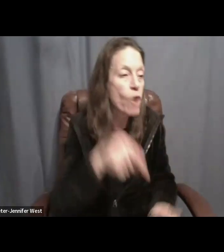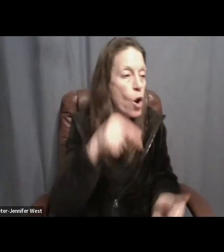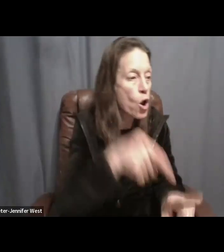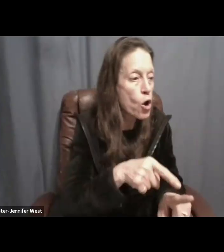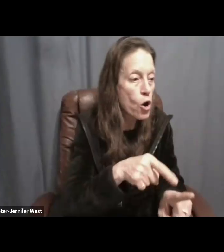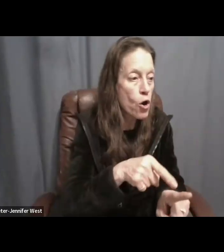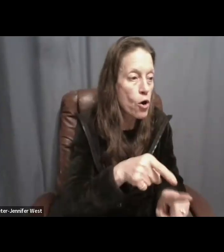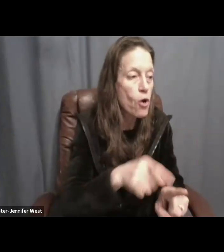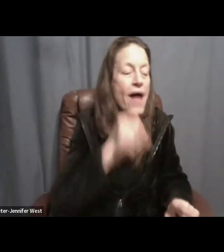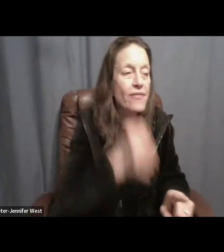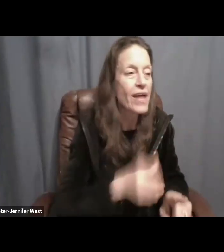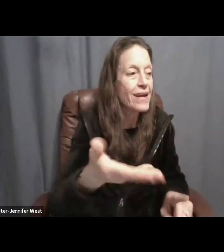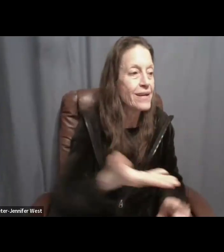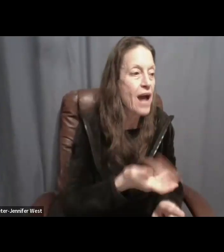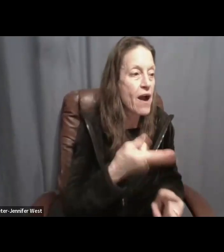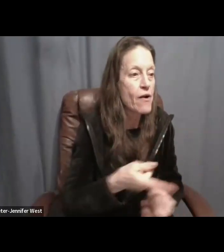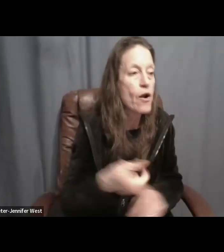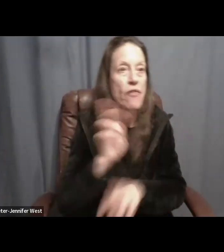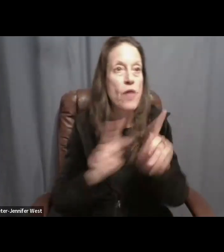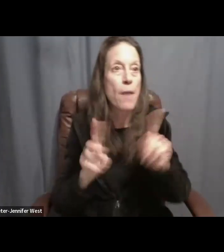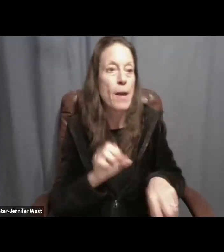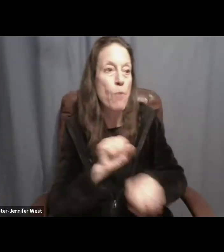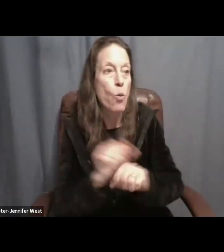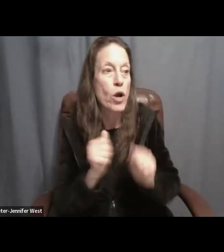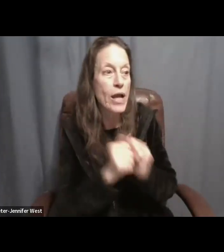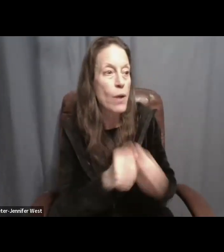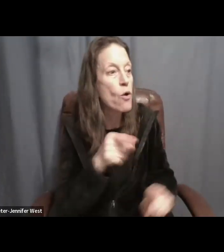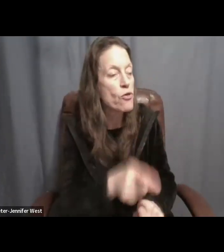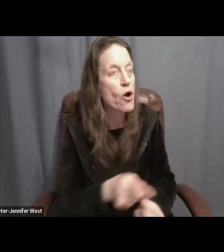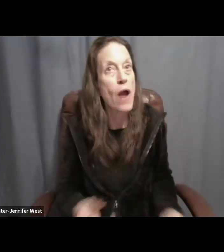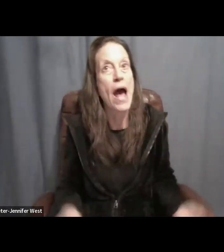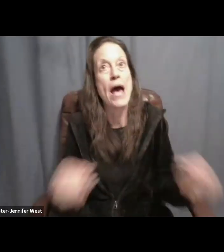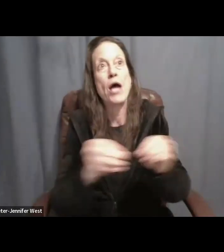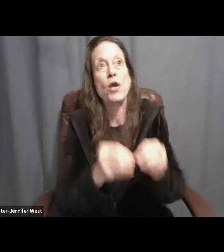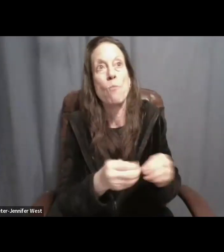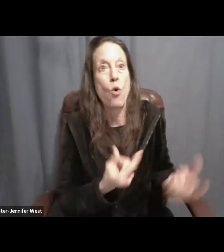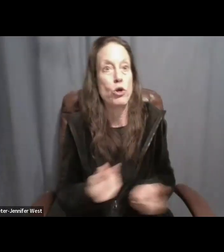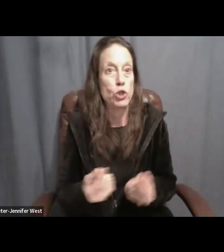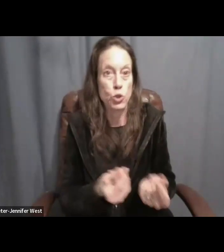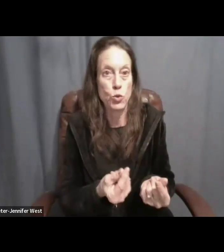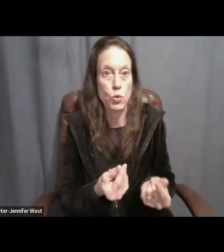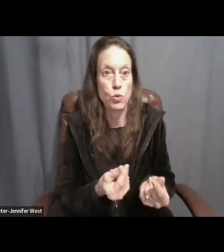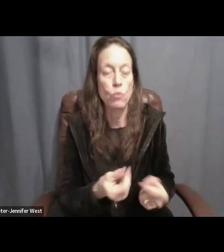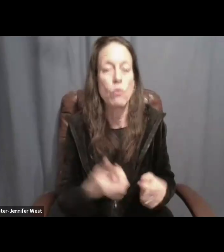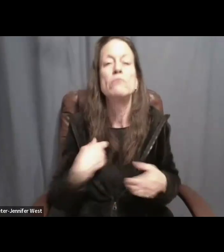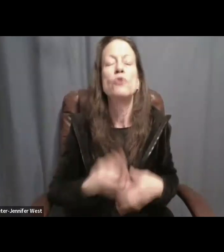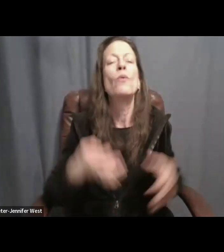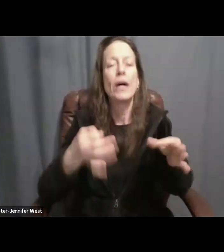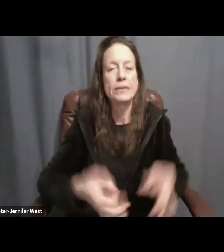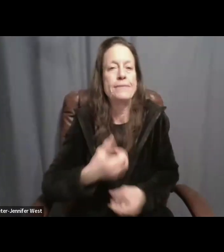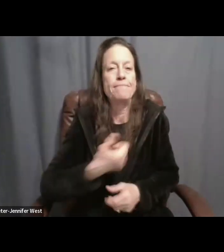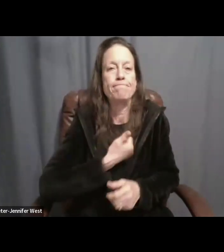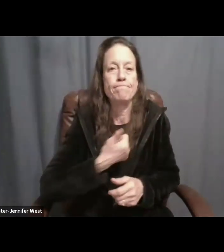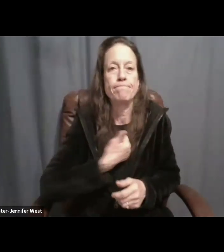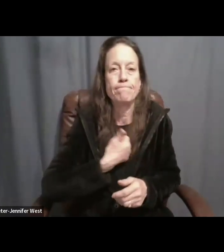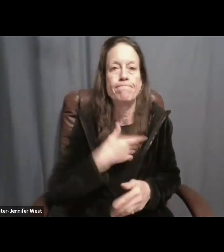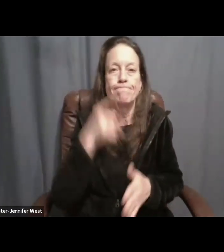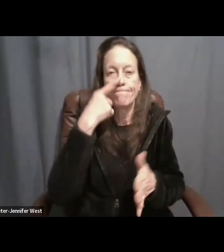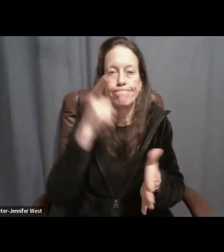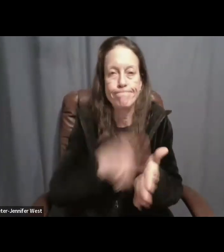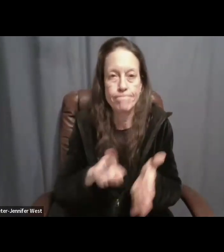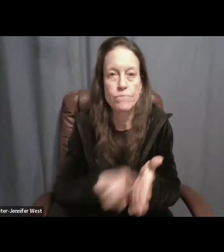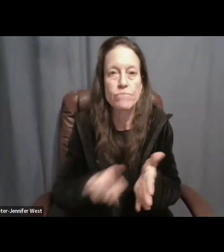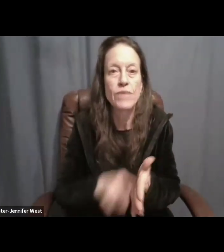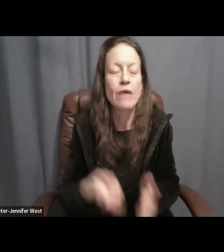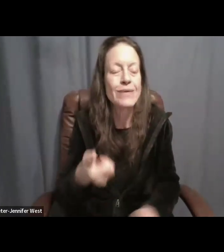had more to do. So I decided to investigate self-direction, and by